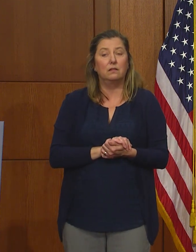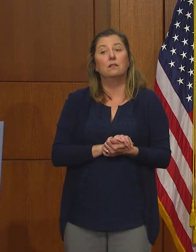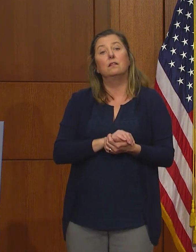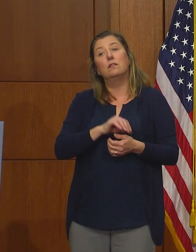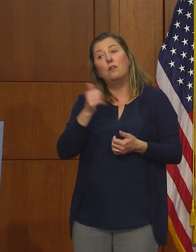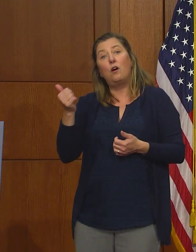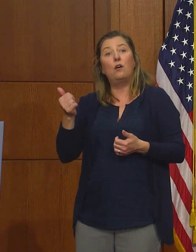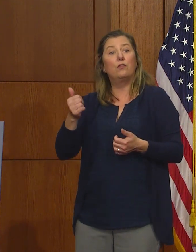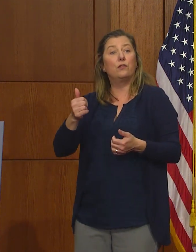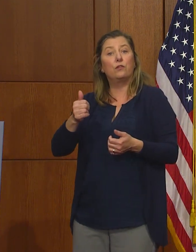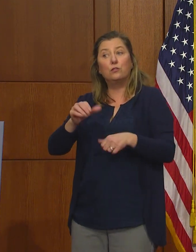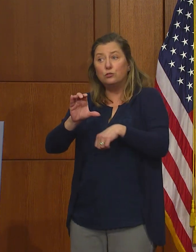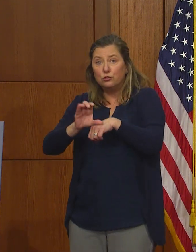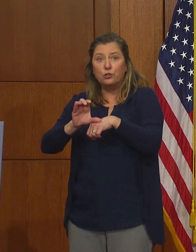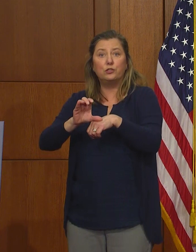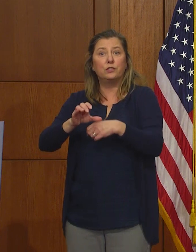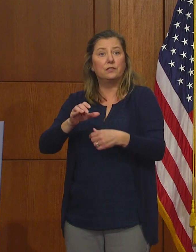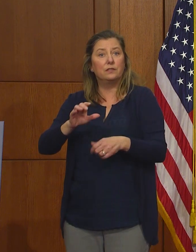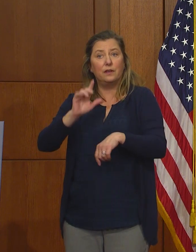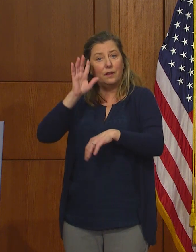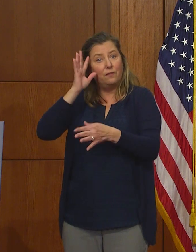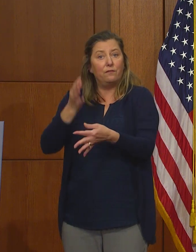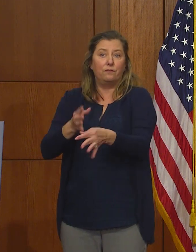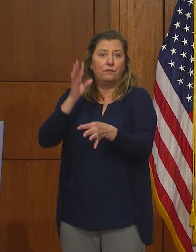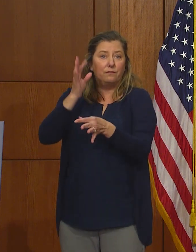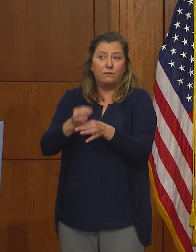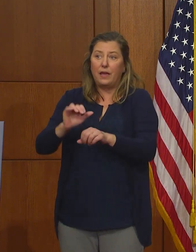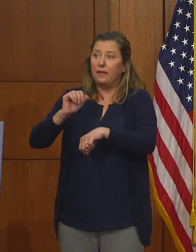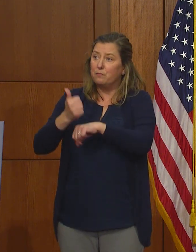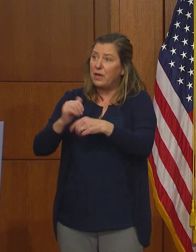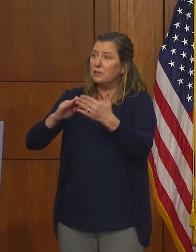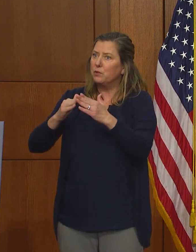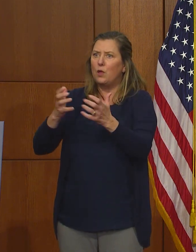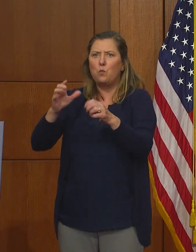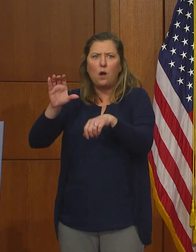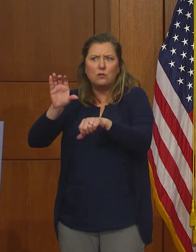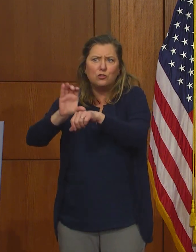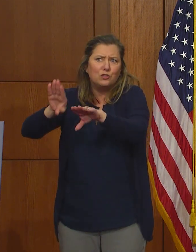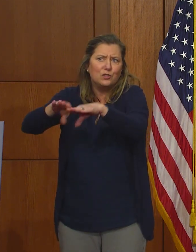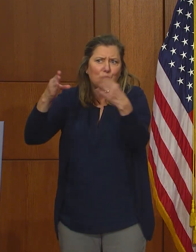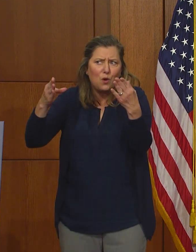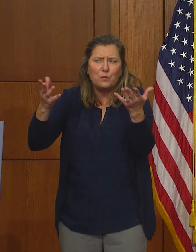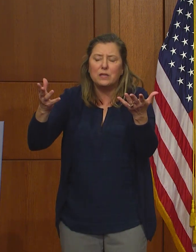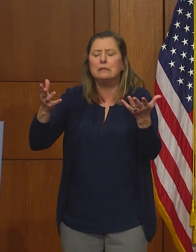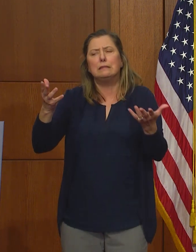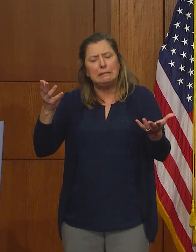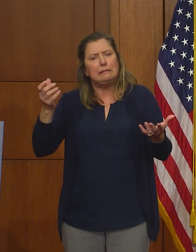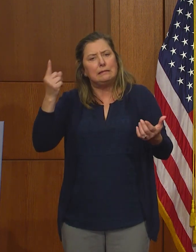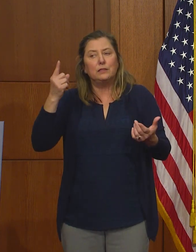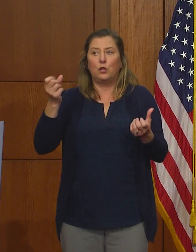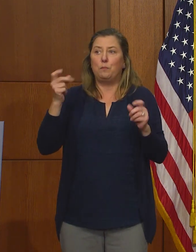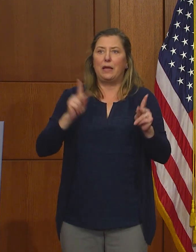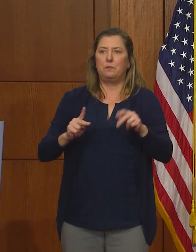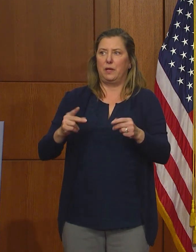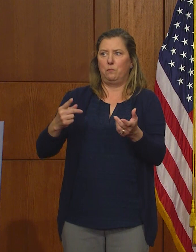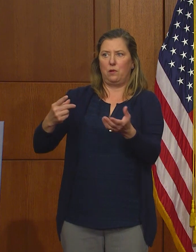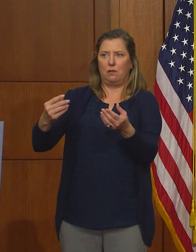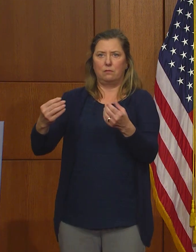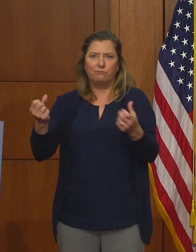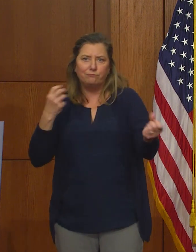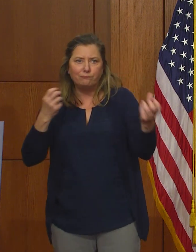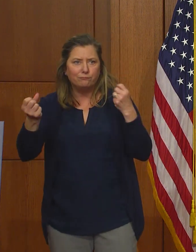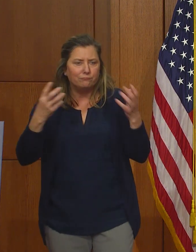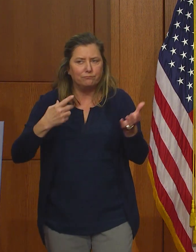faith-based community that want their churches to open earlier. So a lot of people have contributed to our decision